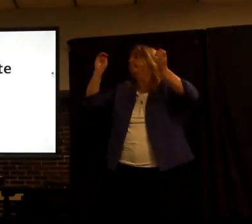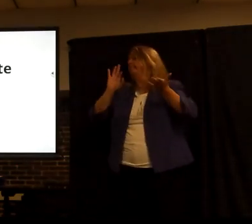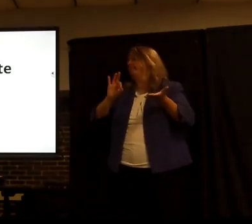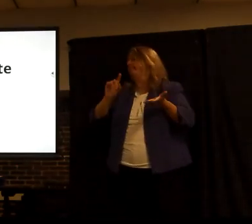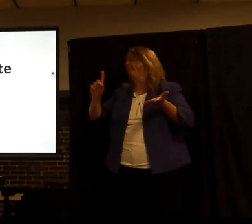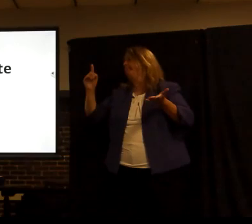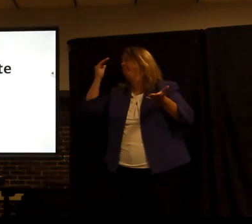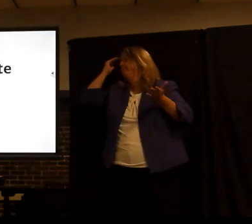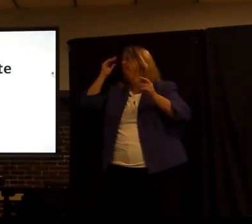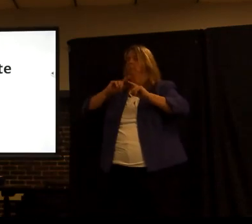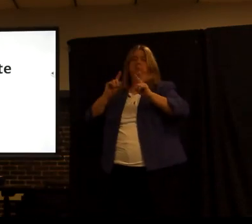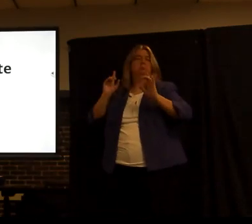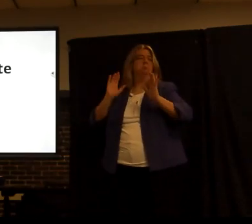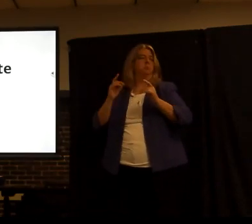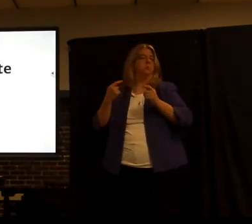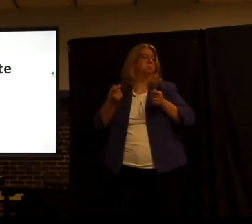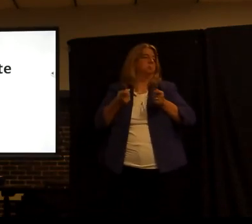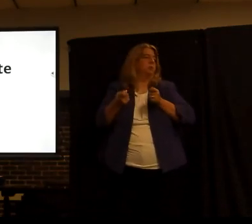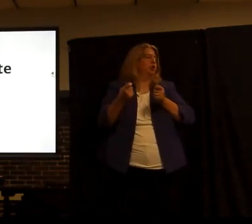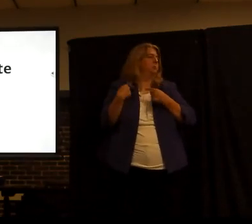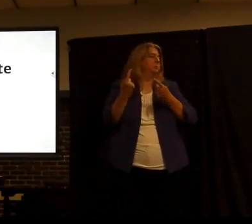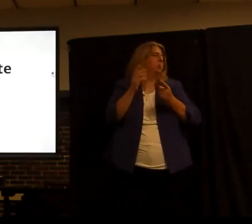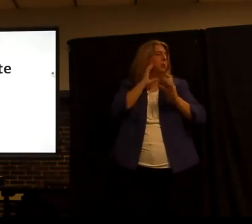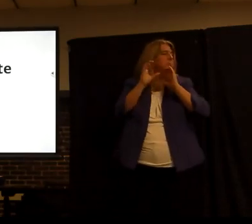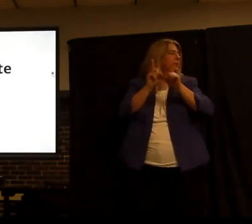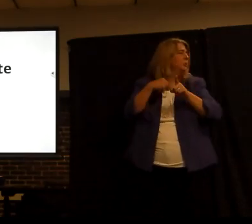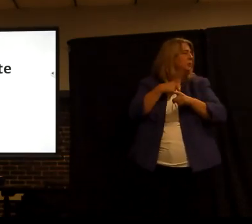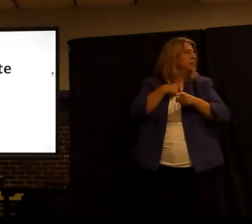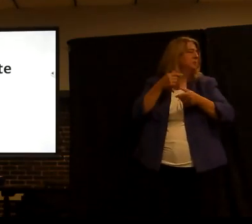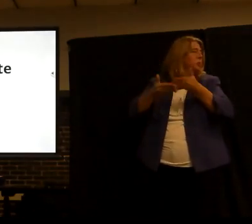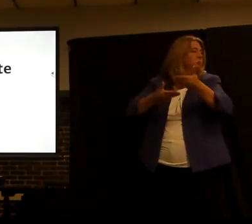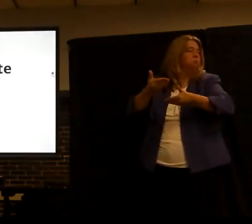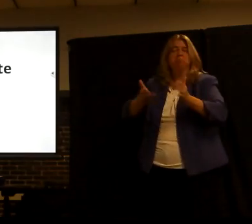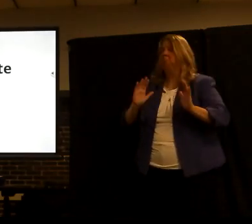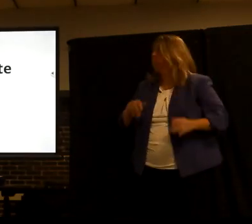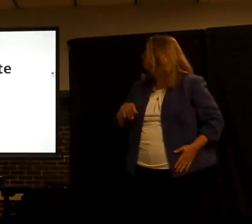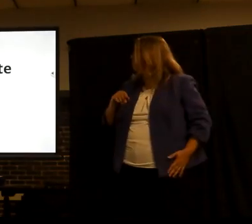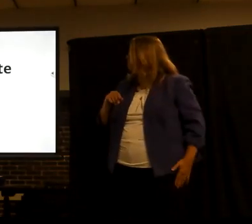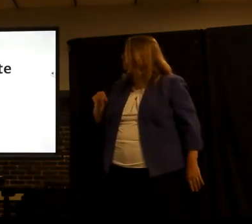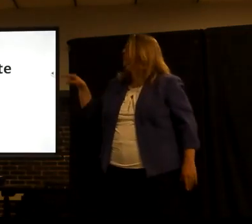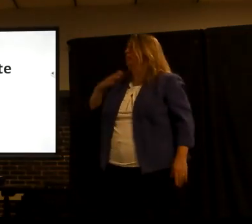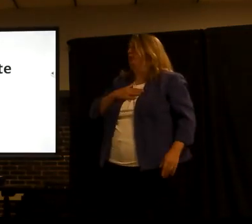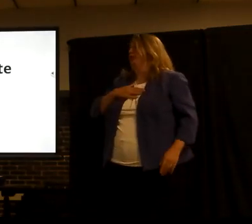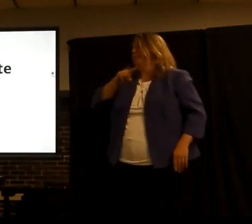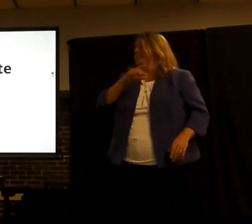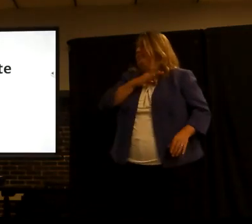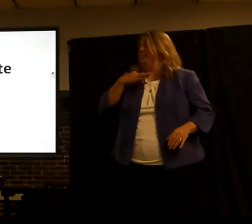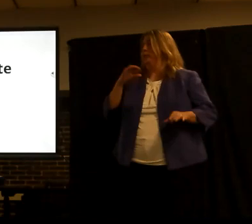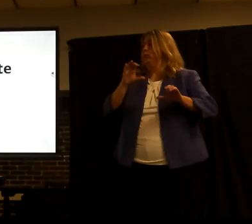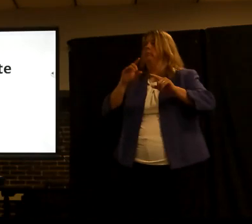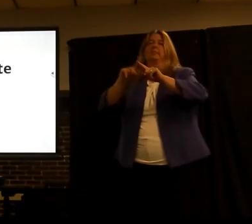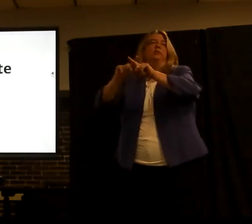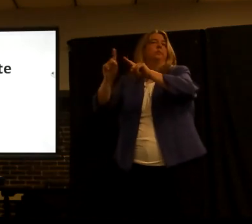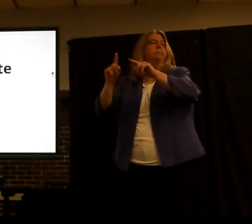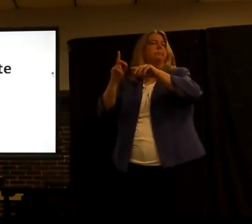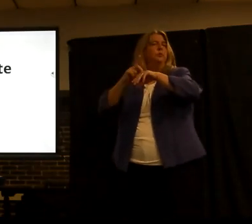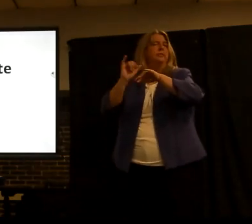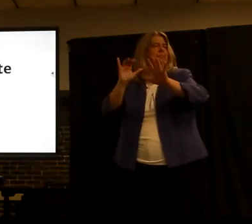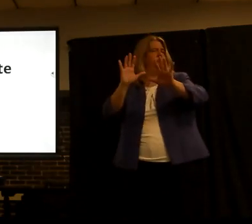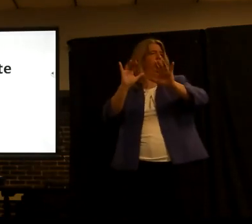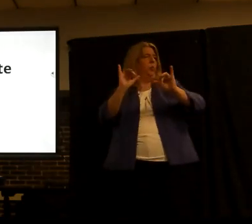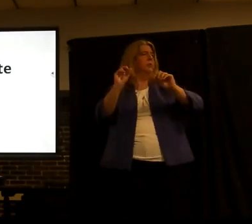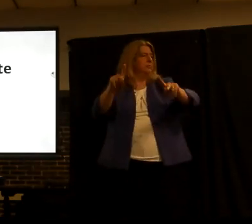those situations and calling families. And of course, we know that we can access 911 if necessary, but we are managing. And again, I